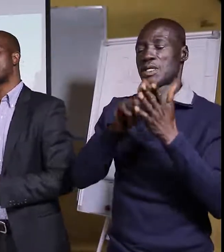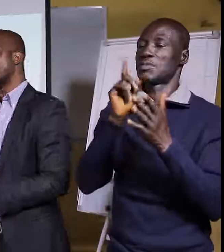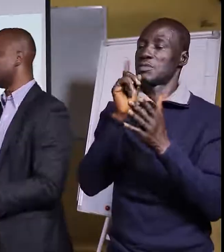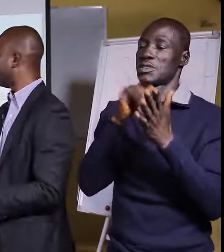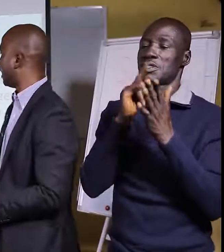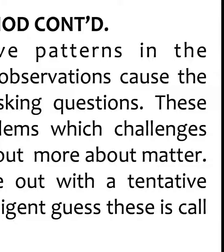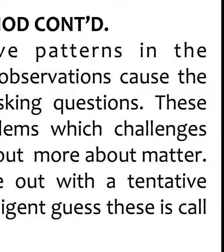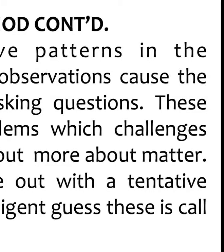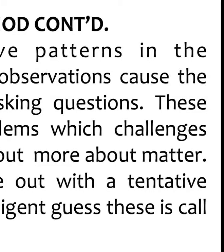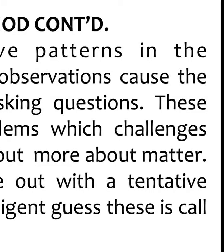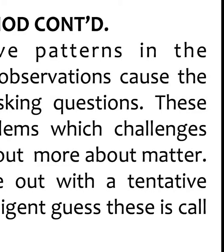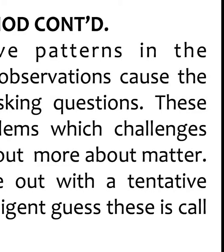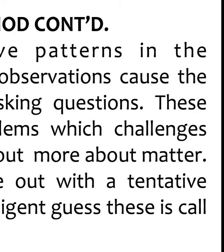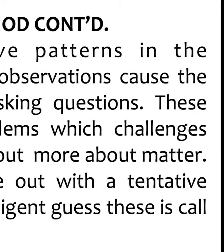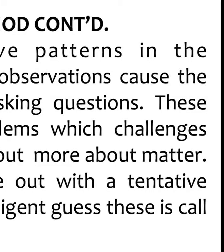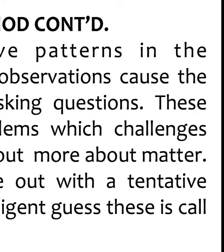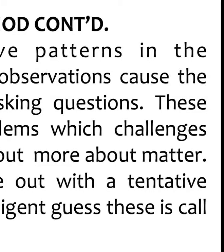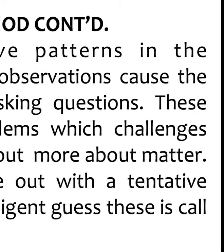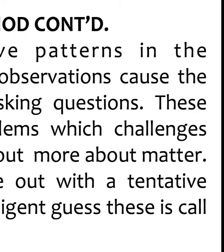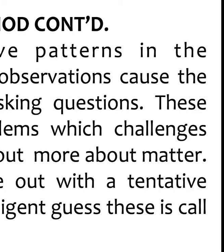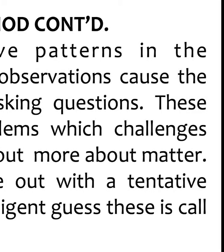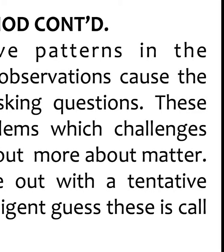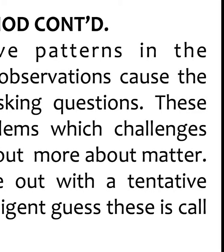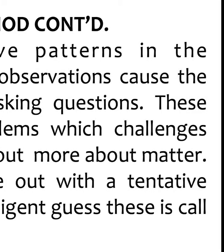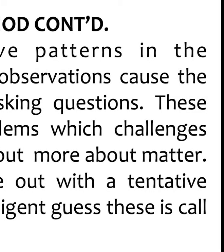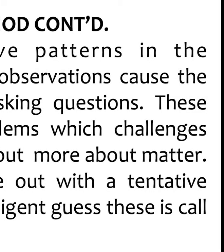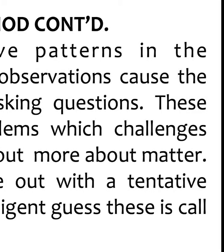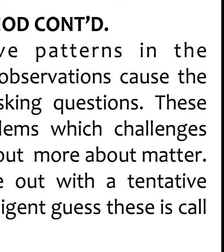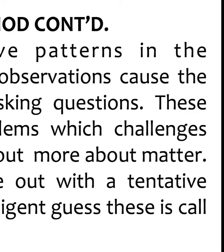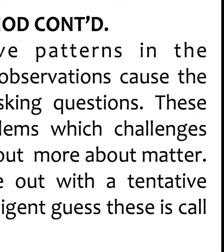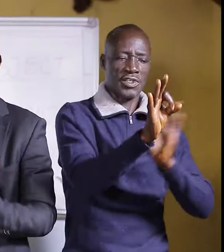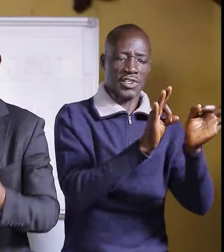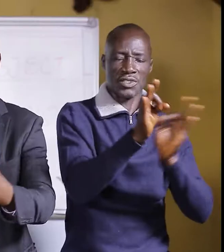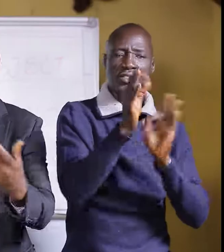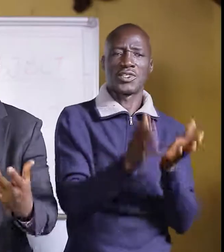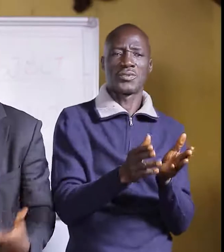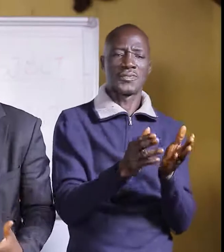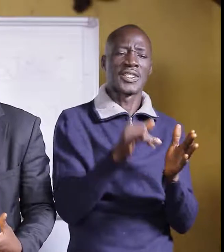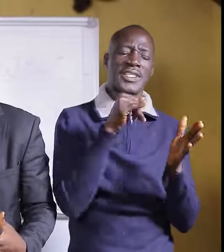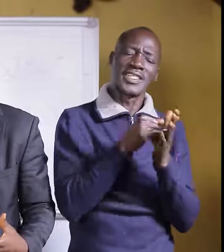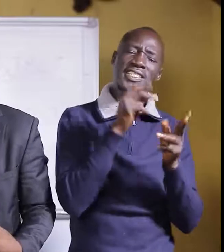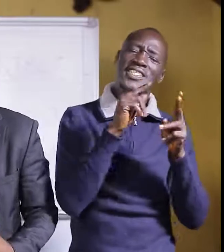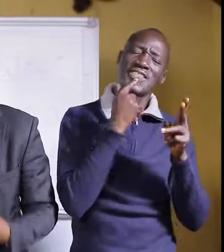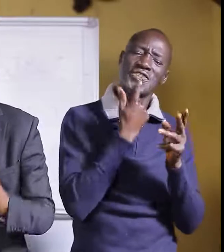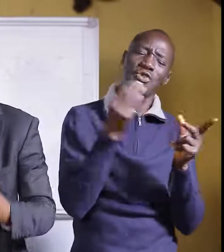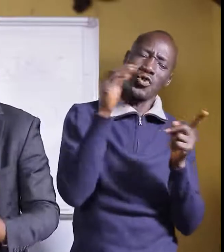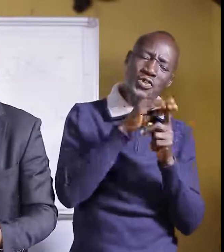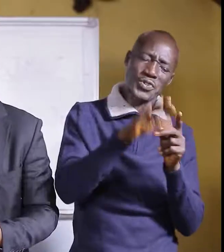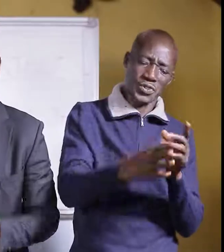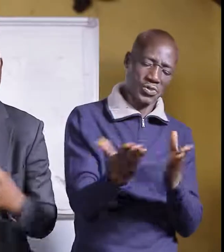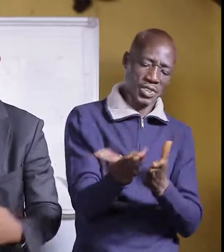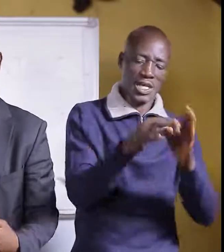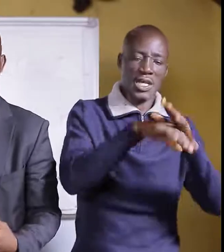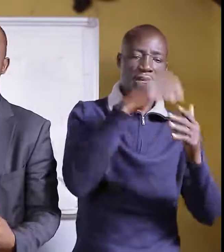other cases. And that's why we say the scientists come out with a tentative explanation. Why is it tentative? Until you carry out